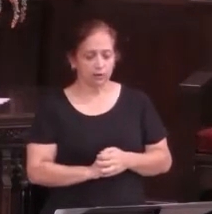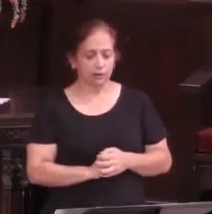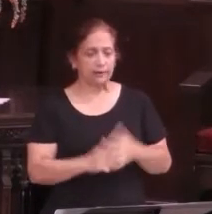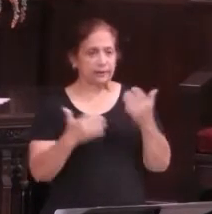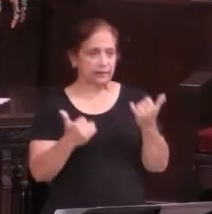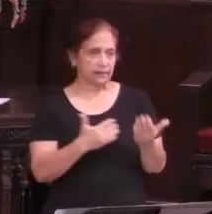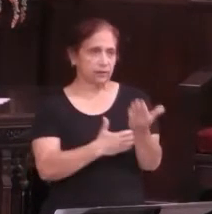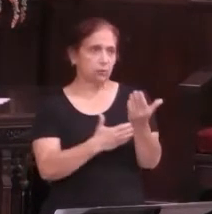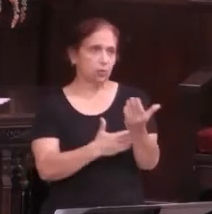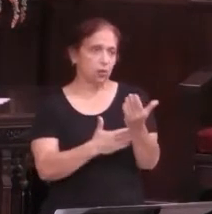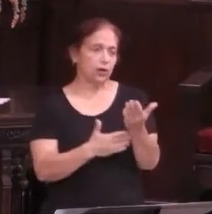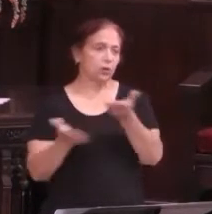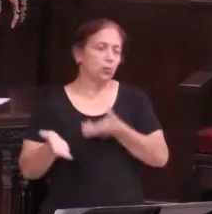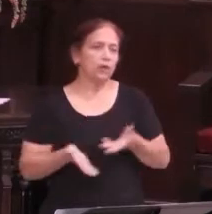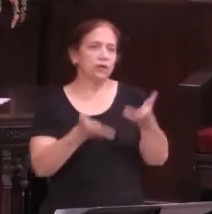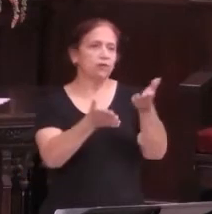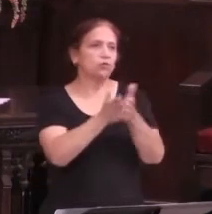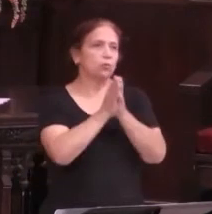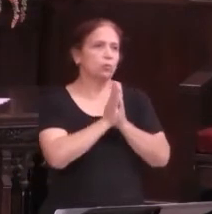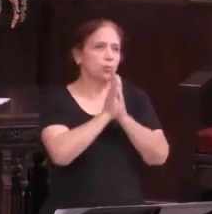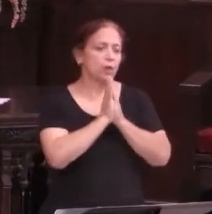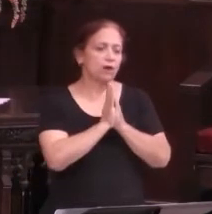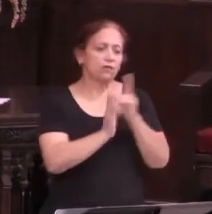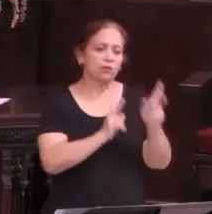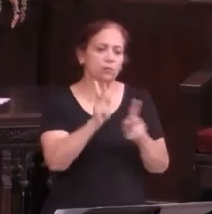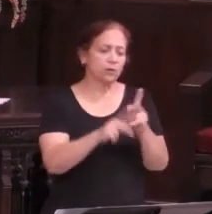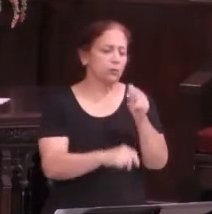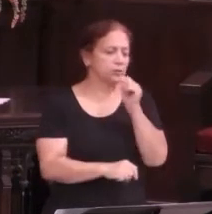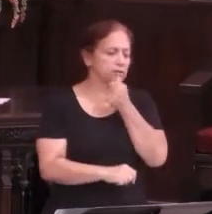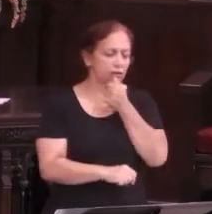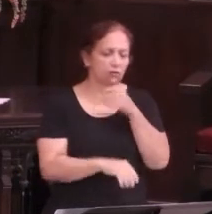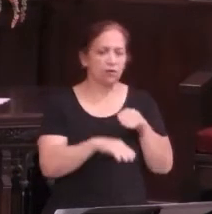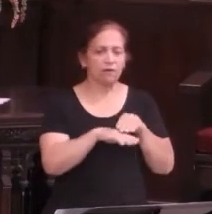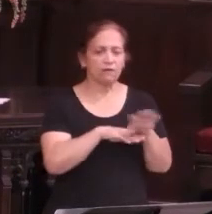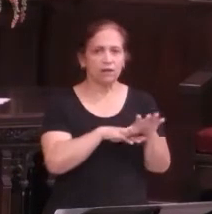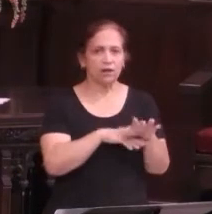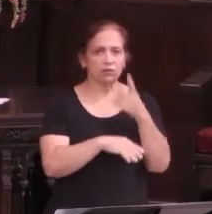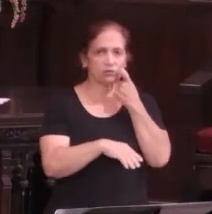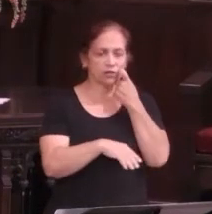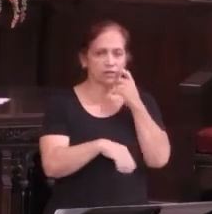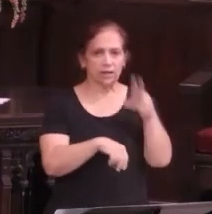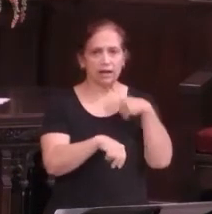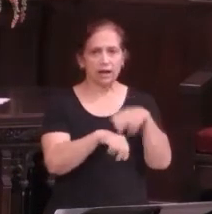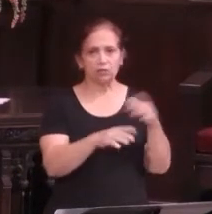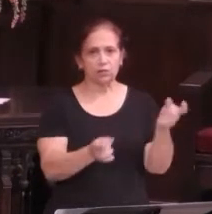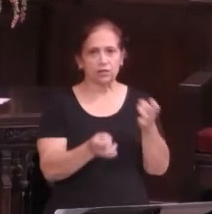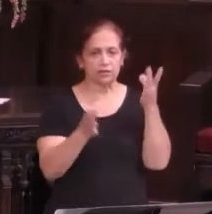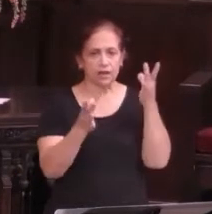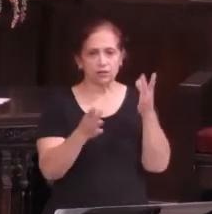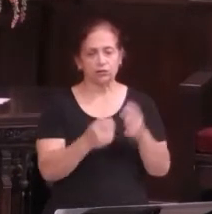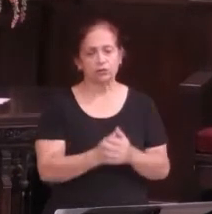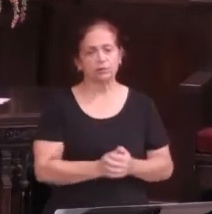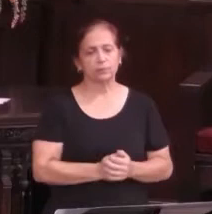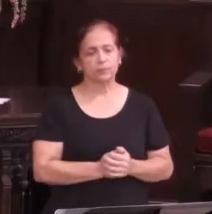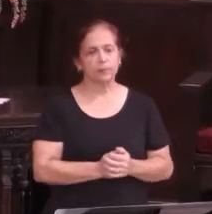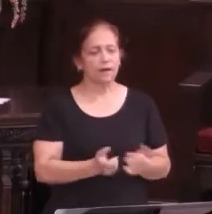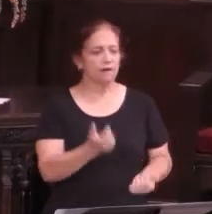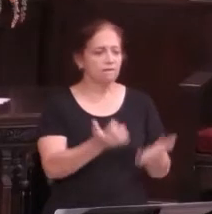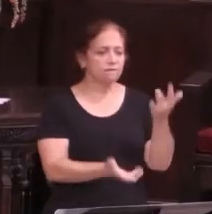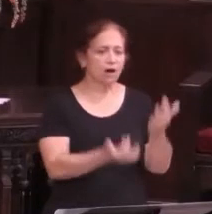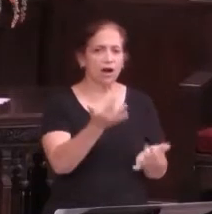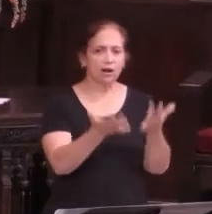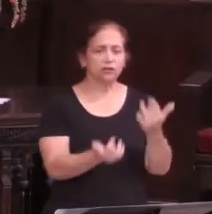This morning, we lift prayers for those suffering the effects of recent natural disasters,